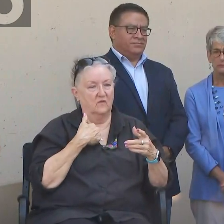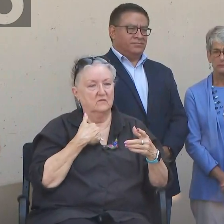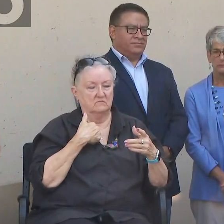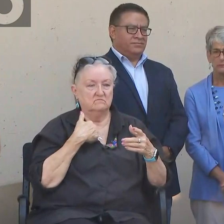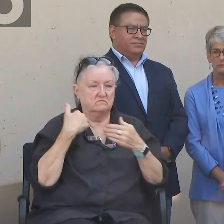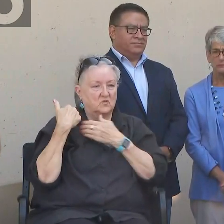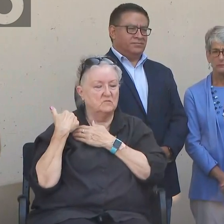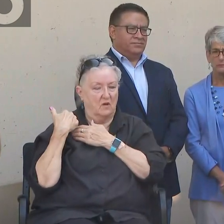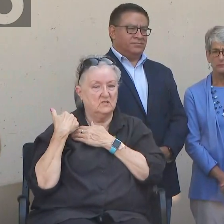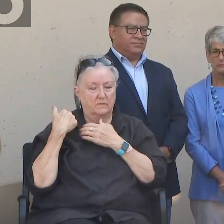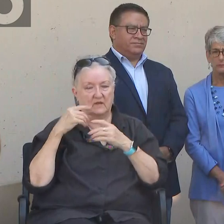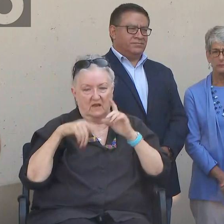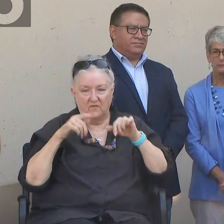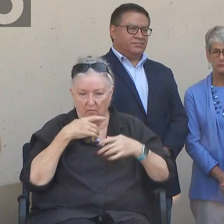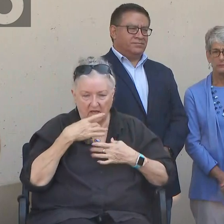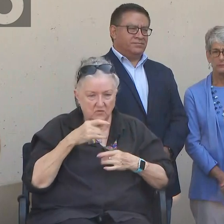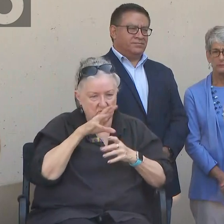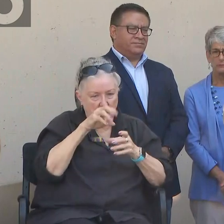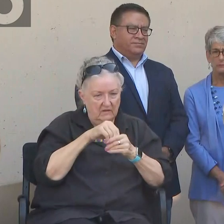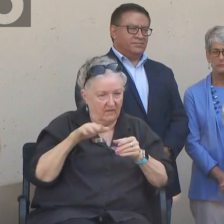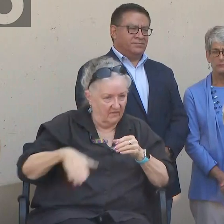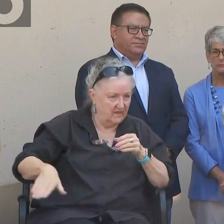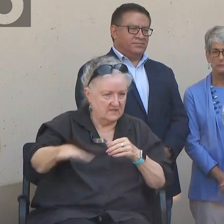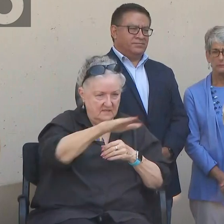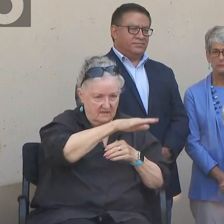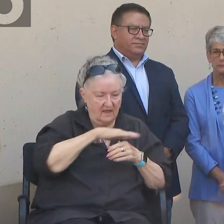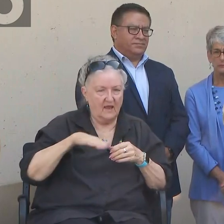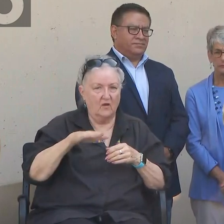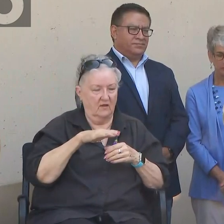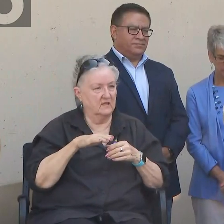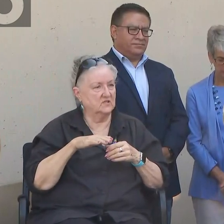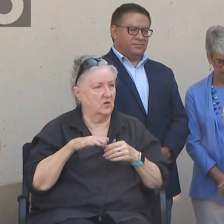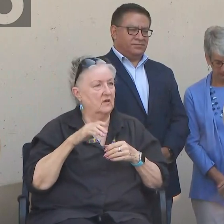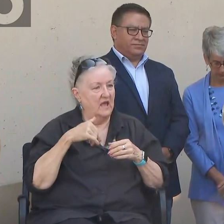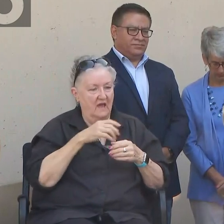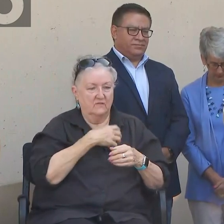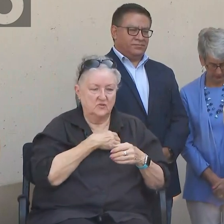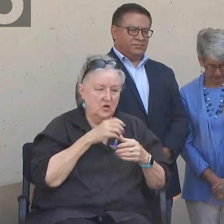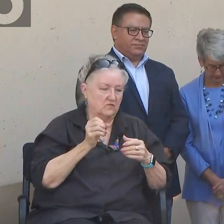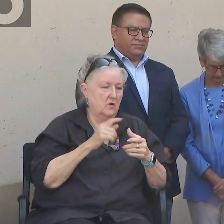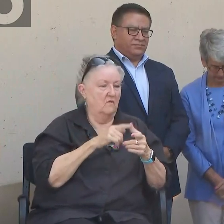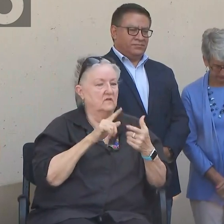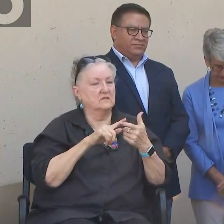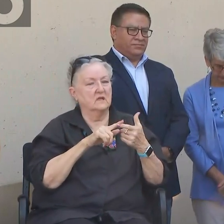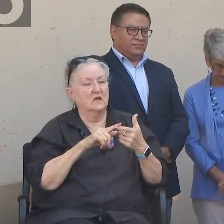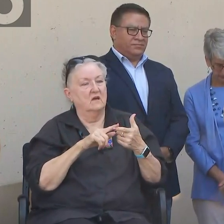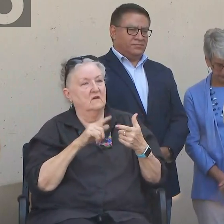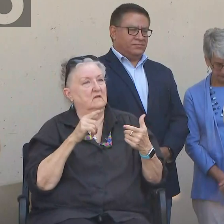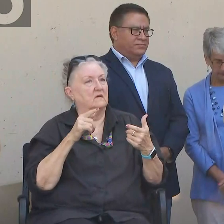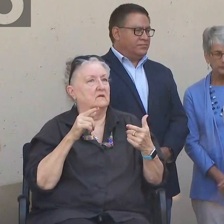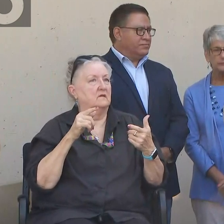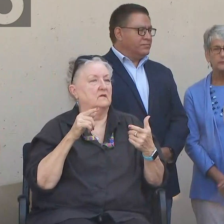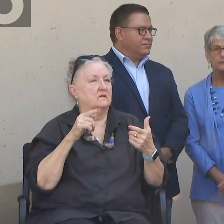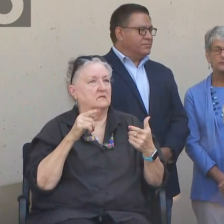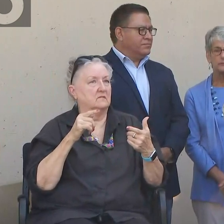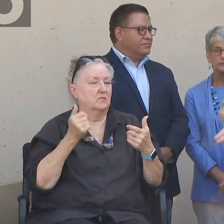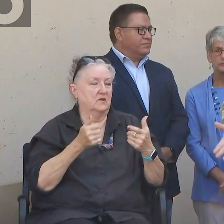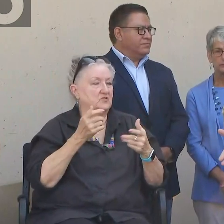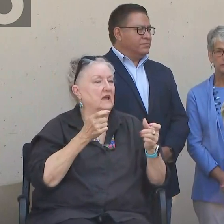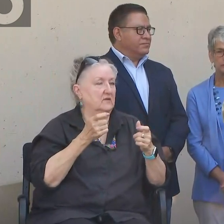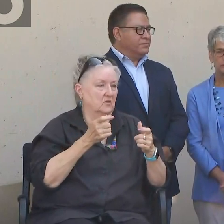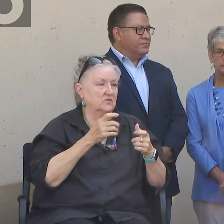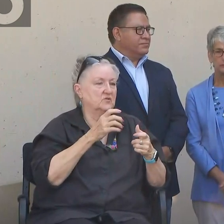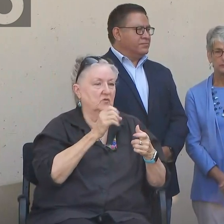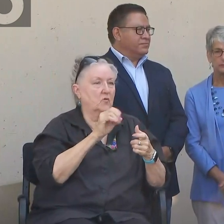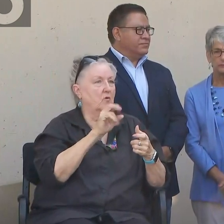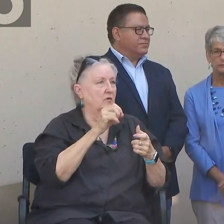jurisdiction and varying interests within this investigation. So, in other words, you have the sheriff's office, which handles the